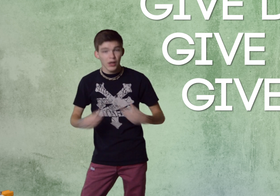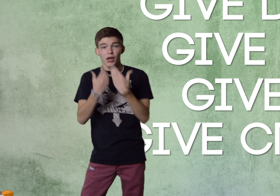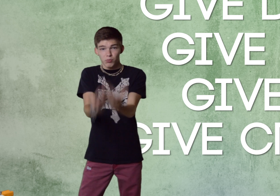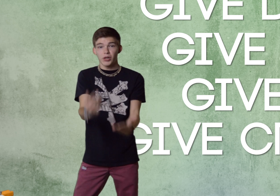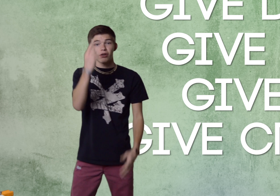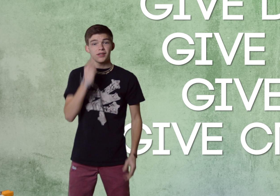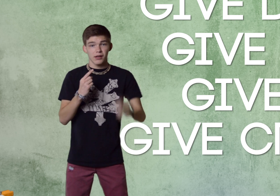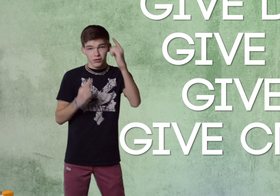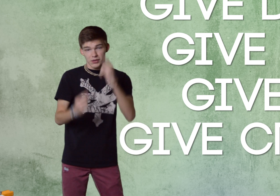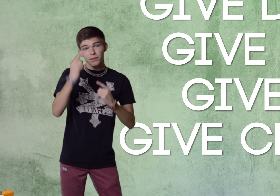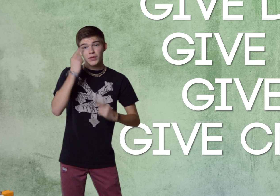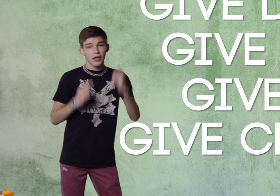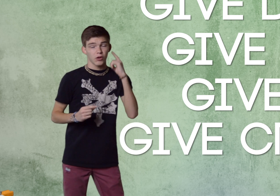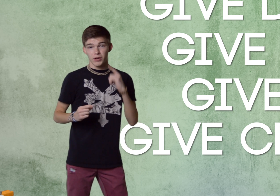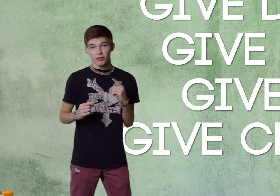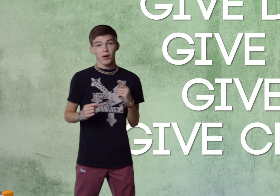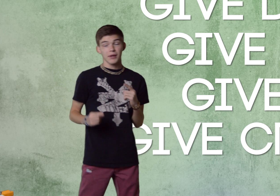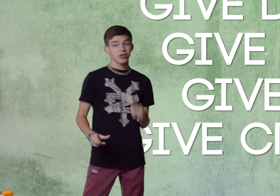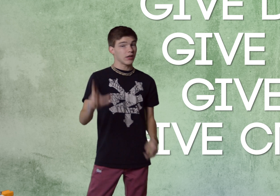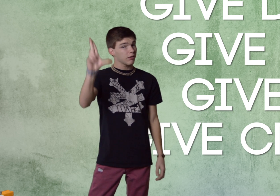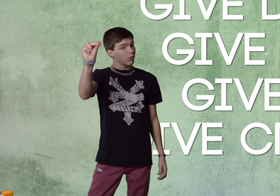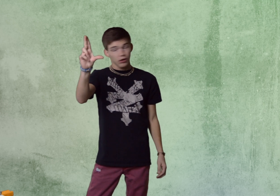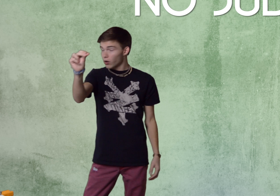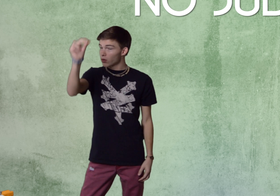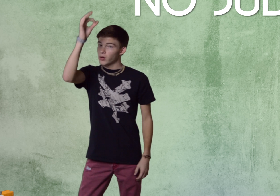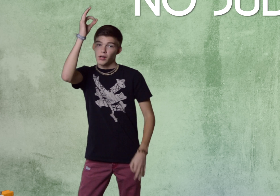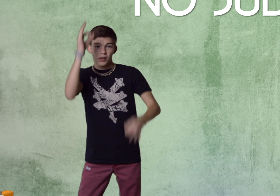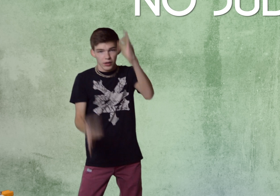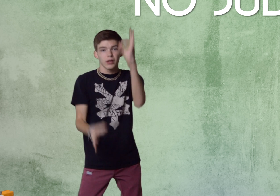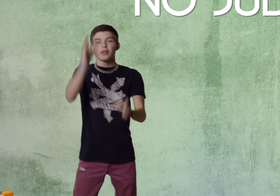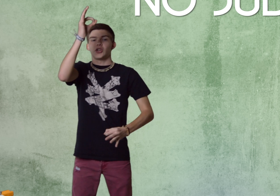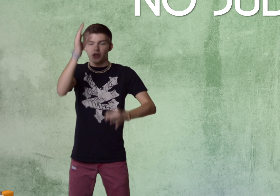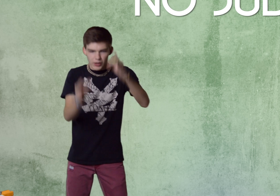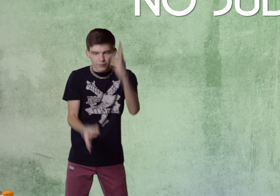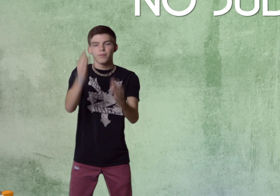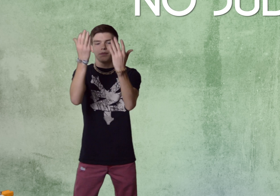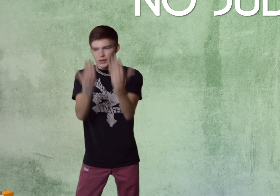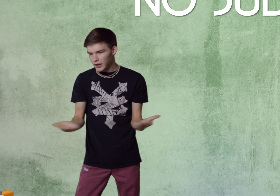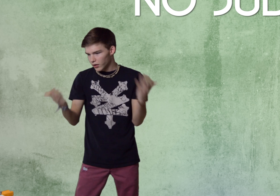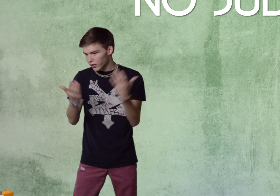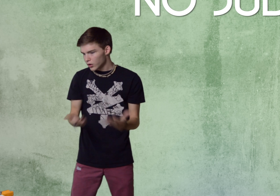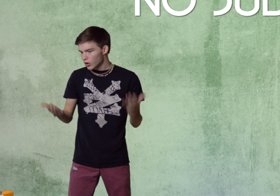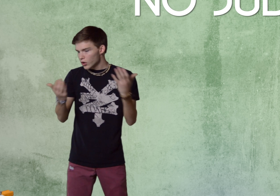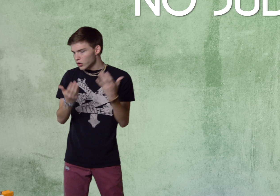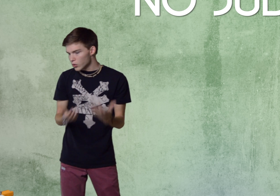and bring your tears. There will be no condemnation here. There will be no judging here.